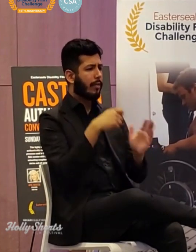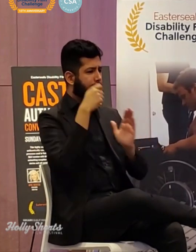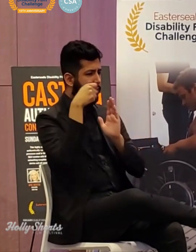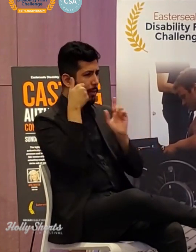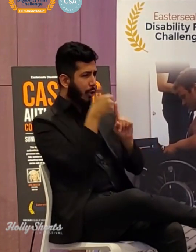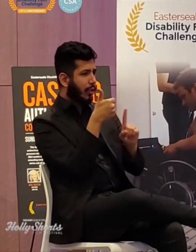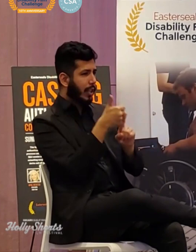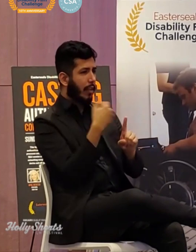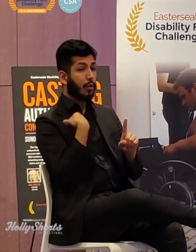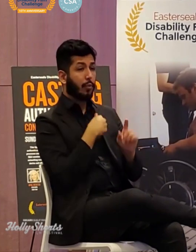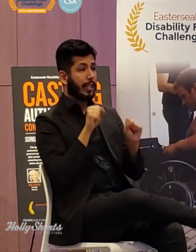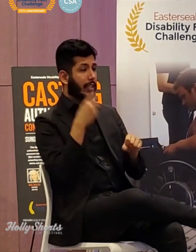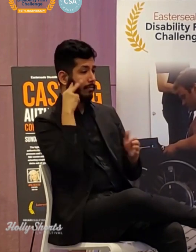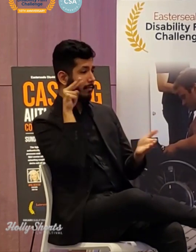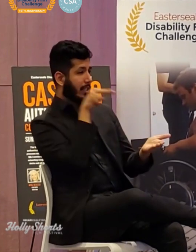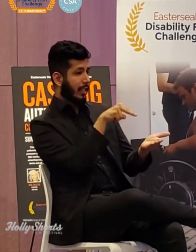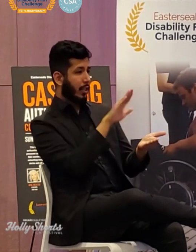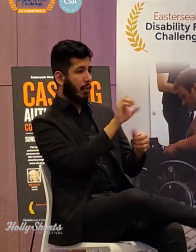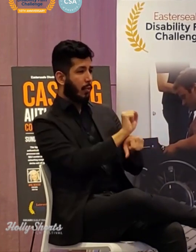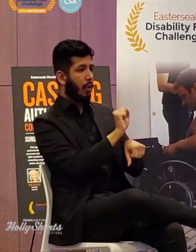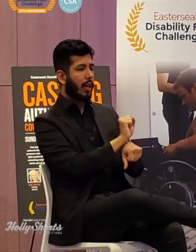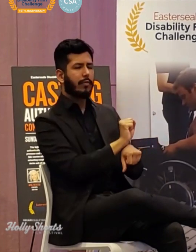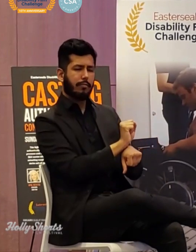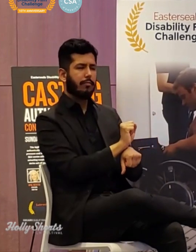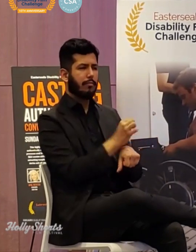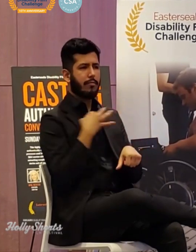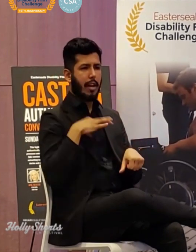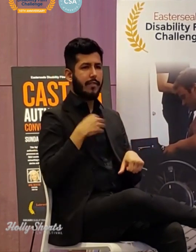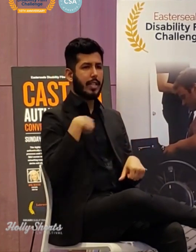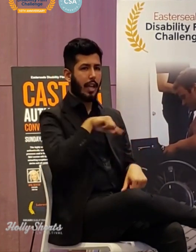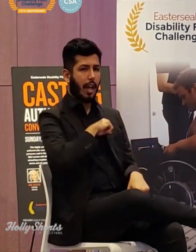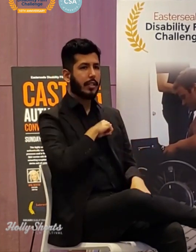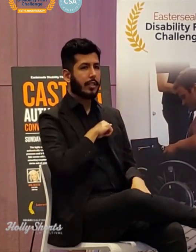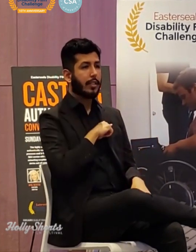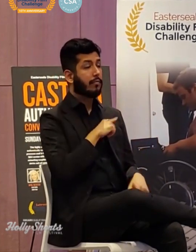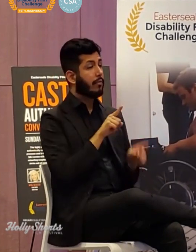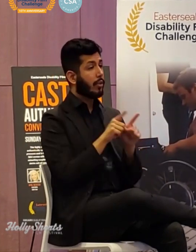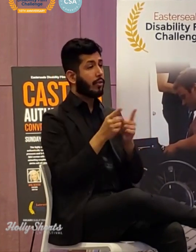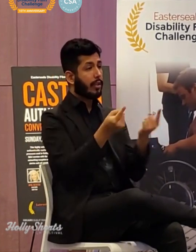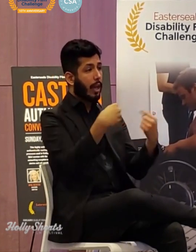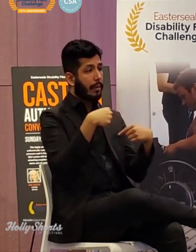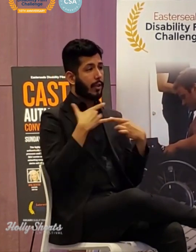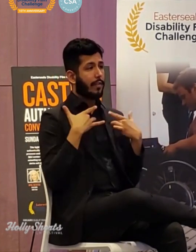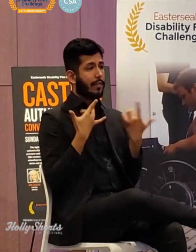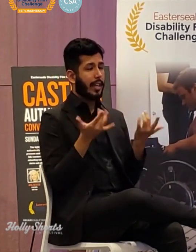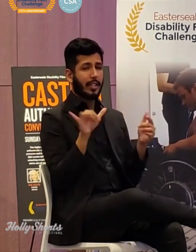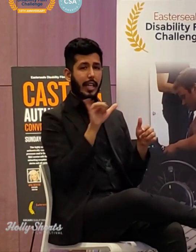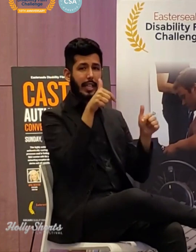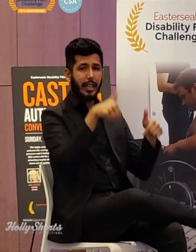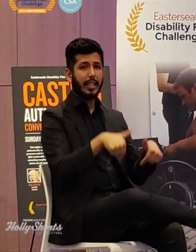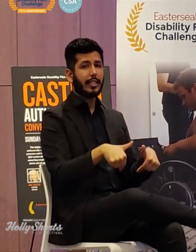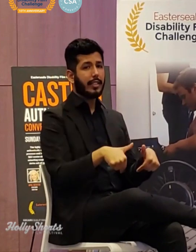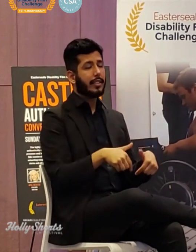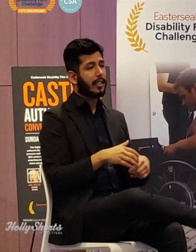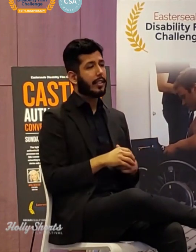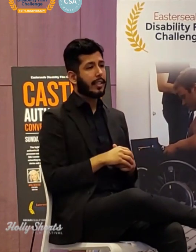so useful to us. And of course, attending things like this. I mean, so many of the people I know